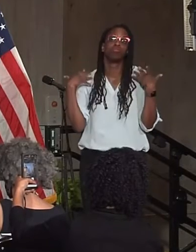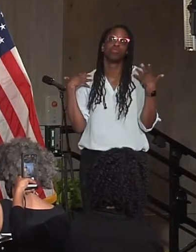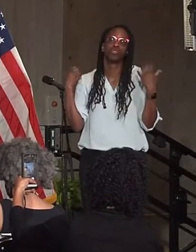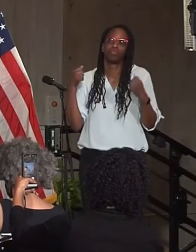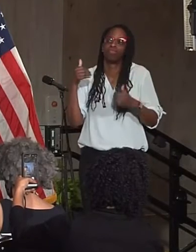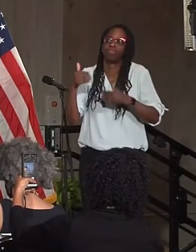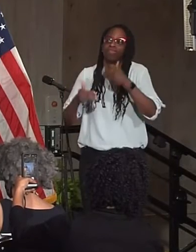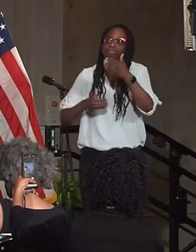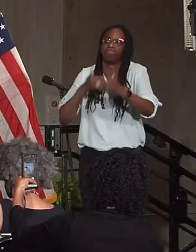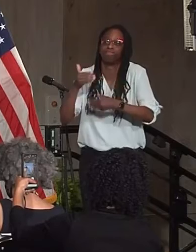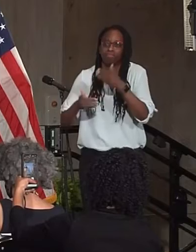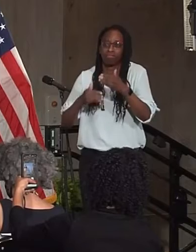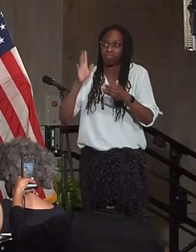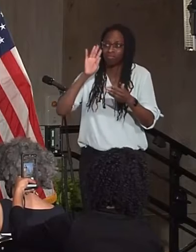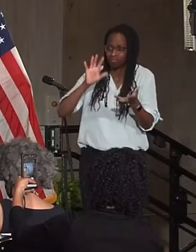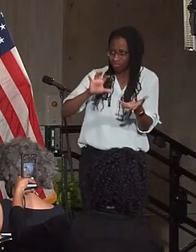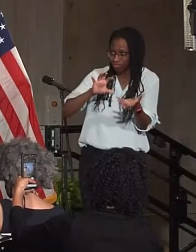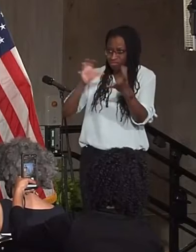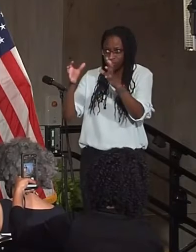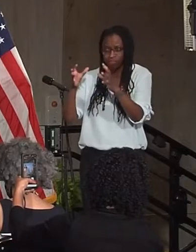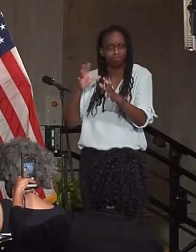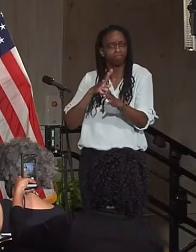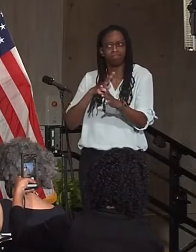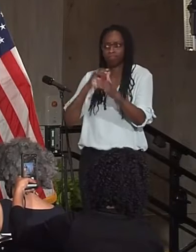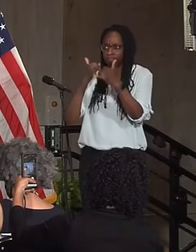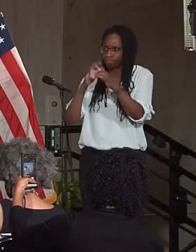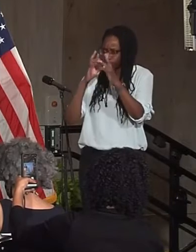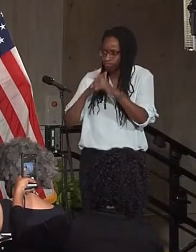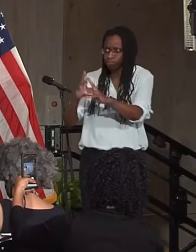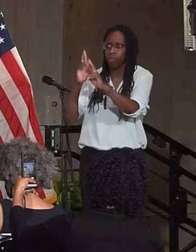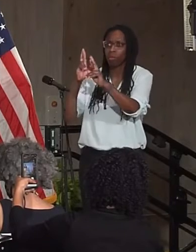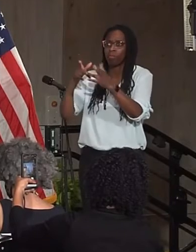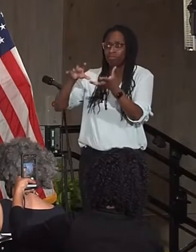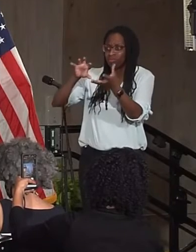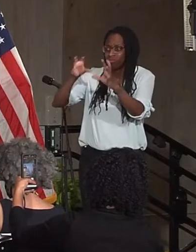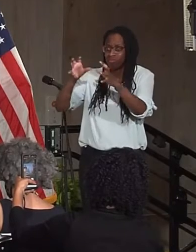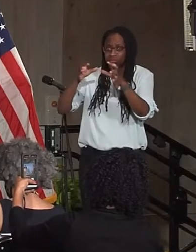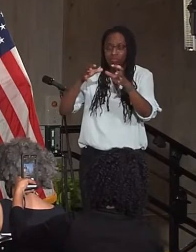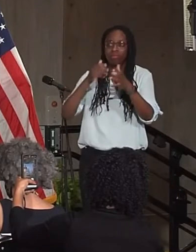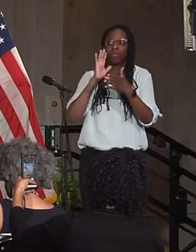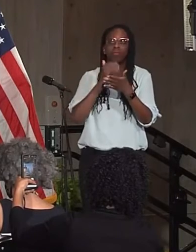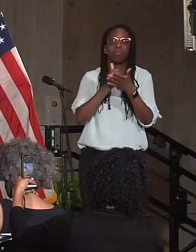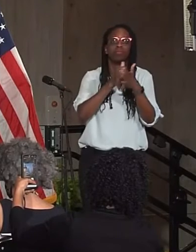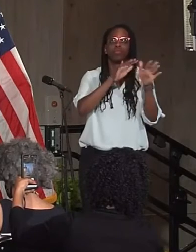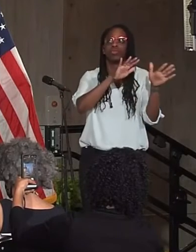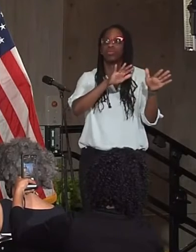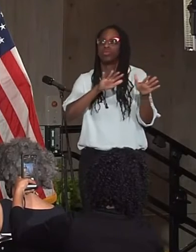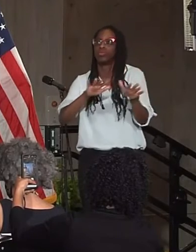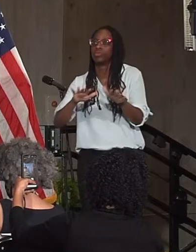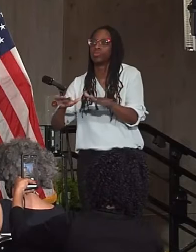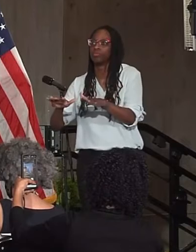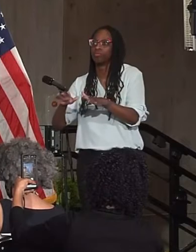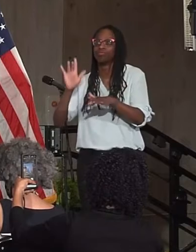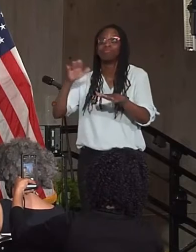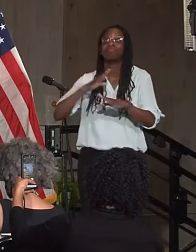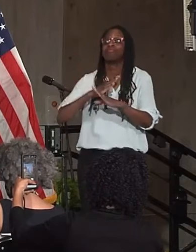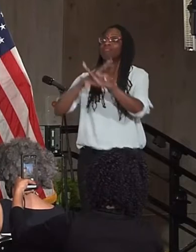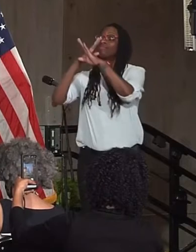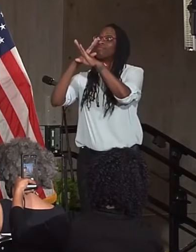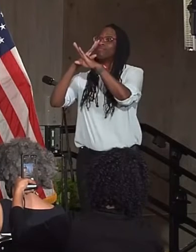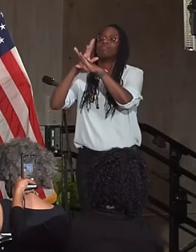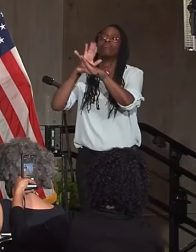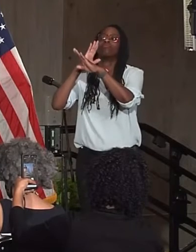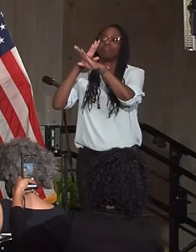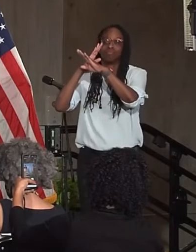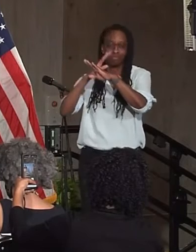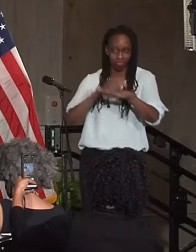restoration. And where there are obstacles, there are opportunities for overcoming. So